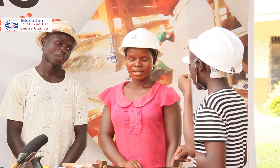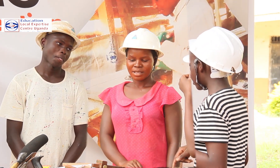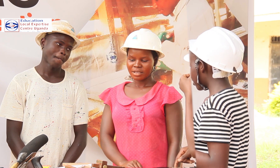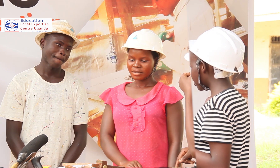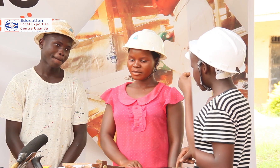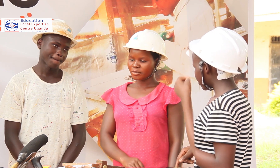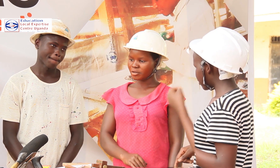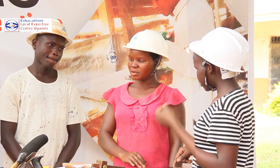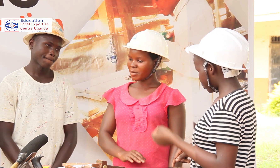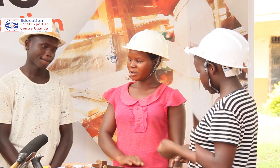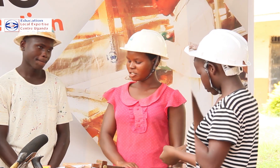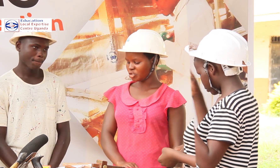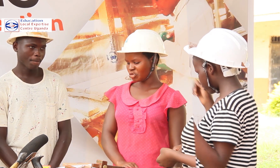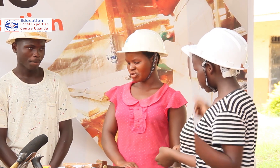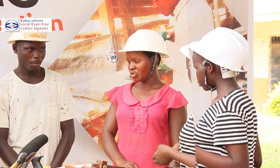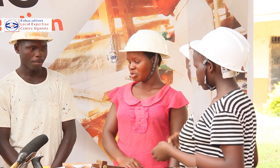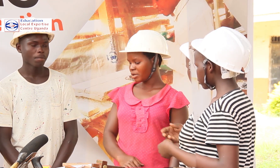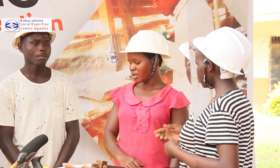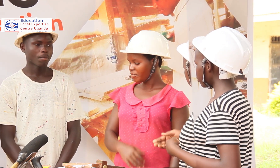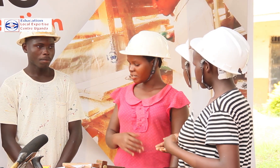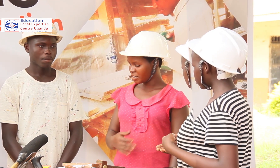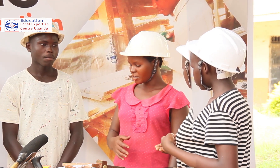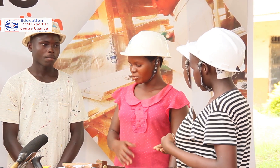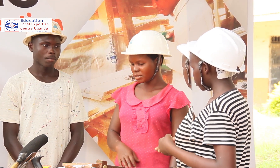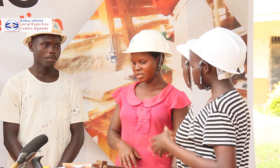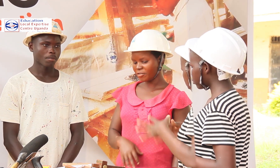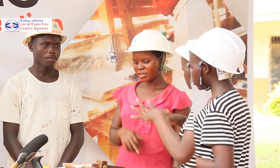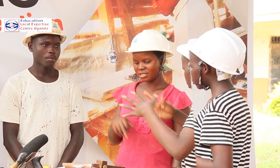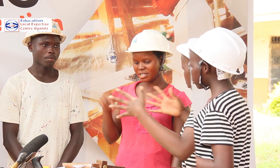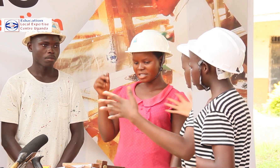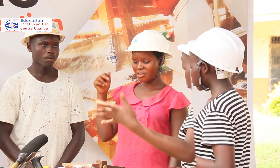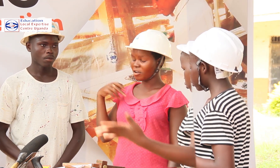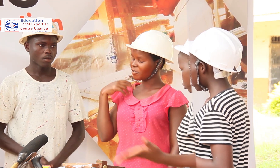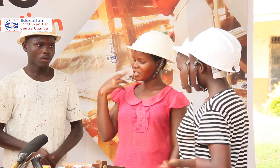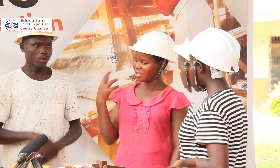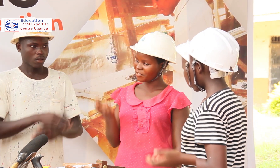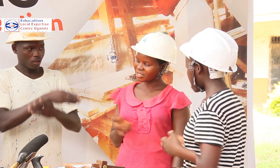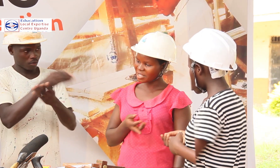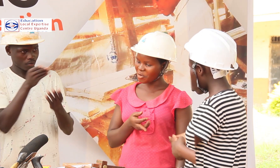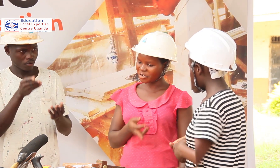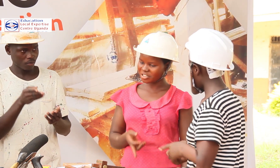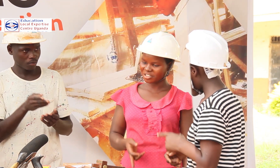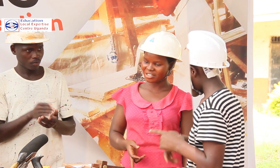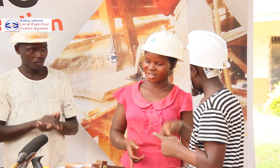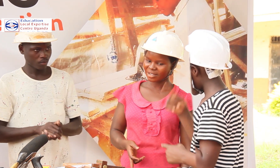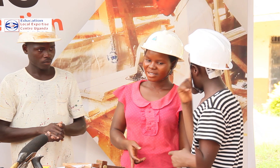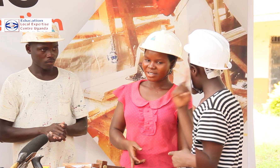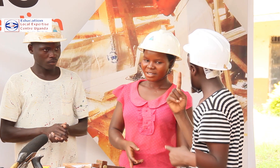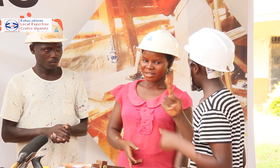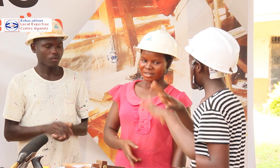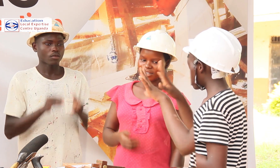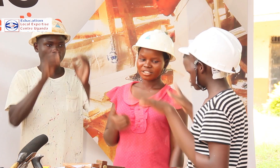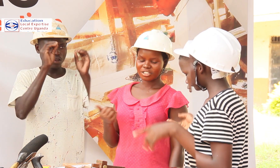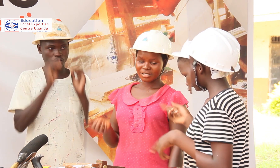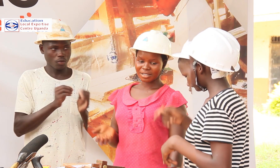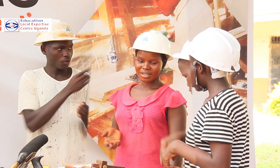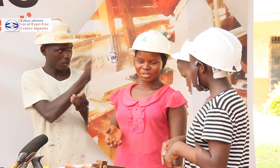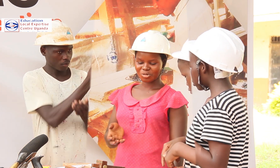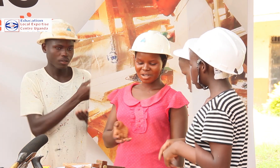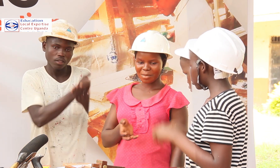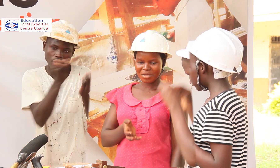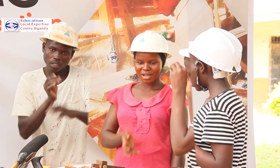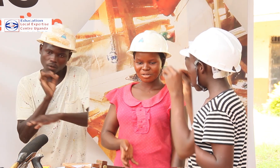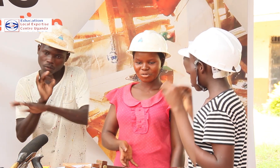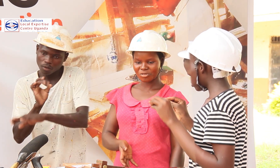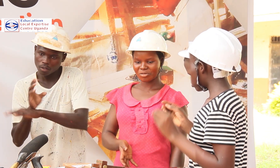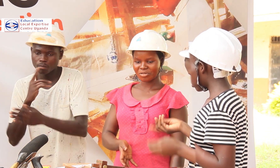called Pilot Epiphan. He managed to know everything, because all of us, the first day we reached here, that teacher sent us